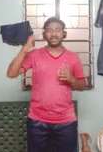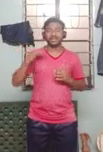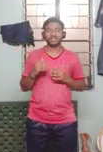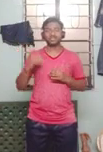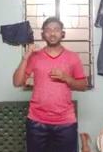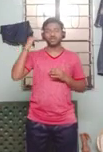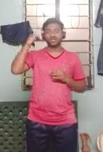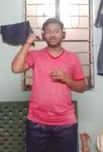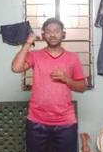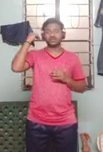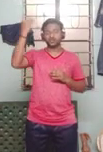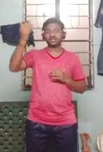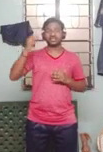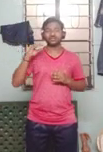parent class or in a super class of your